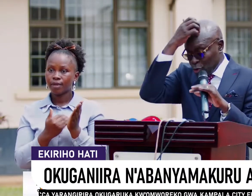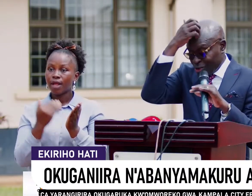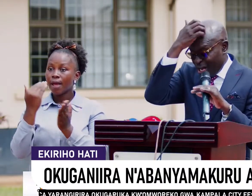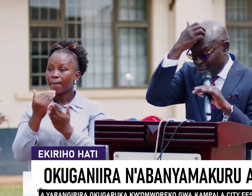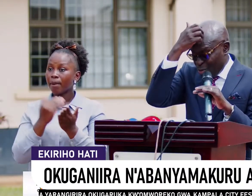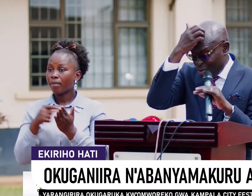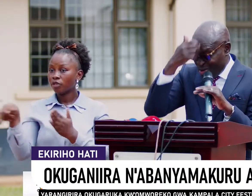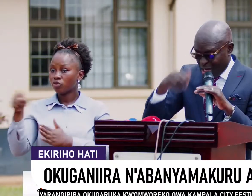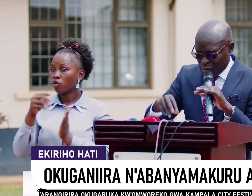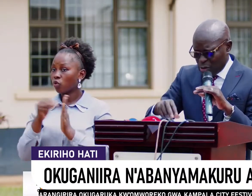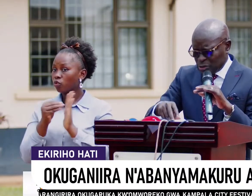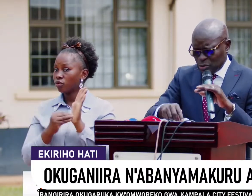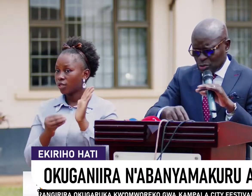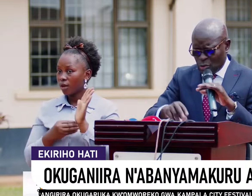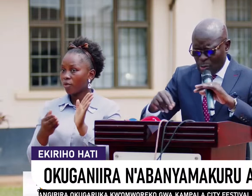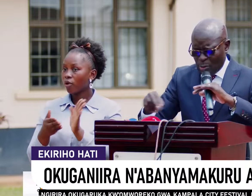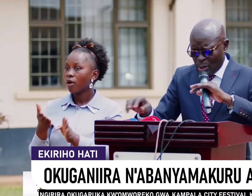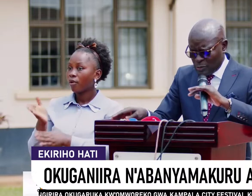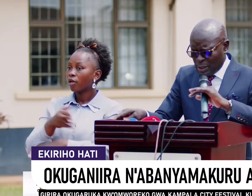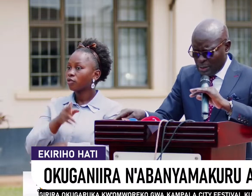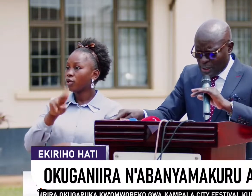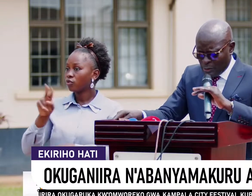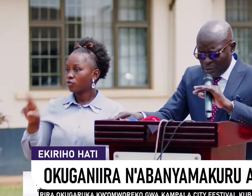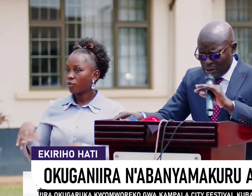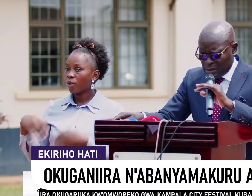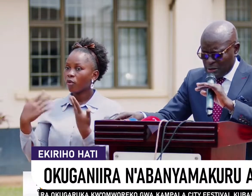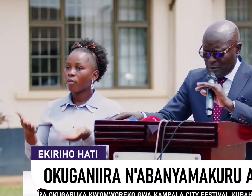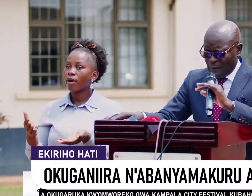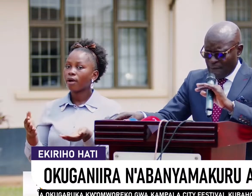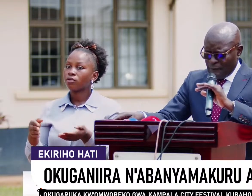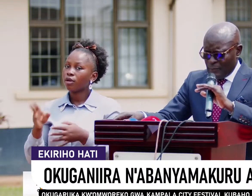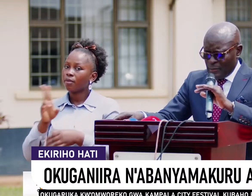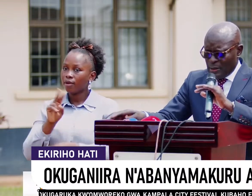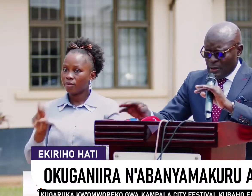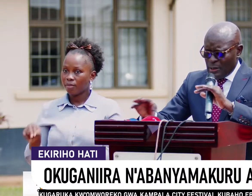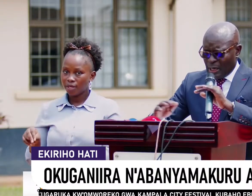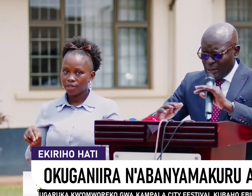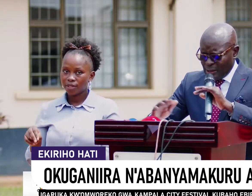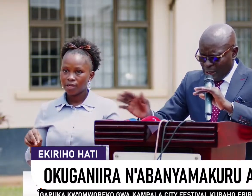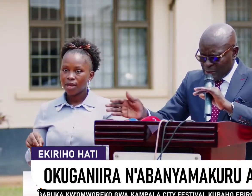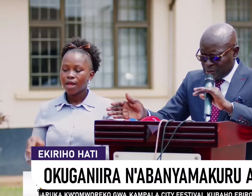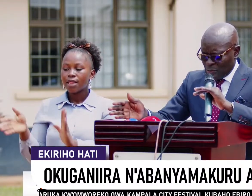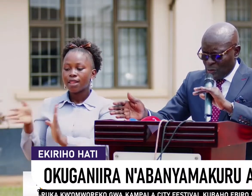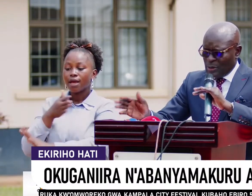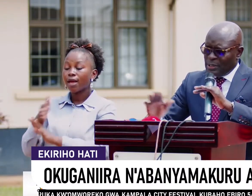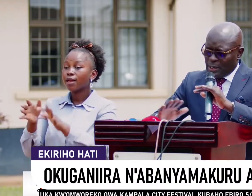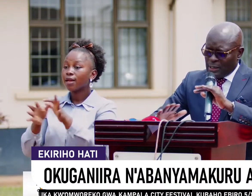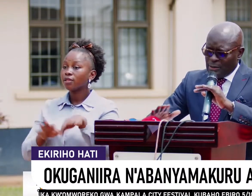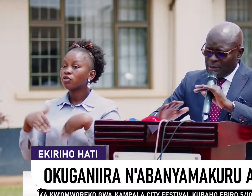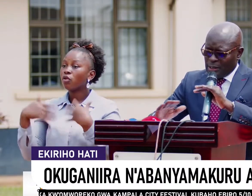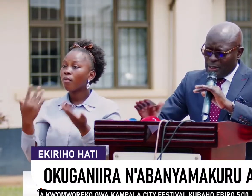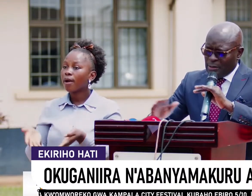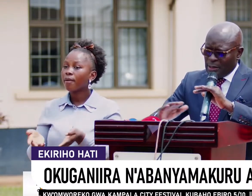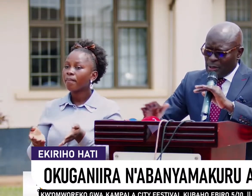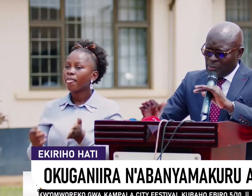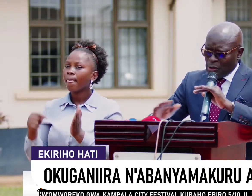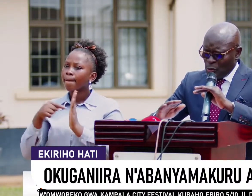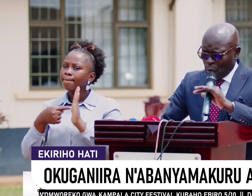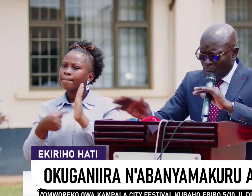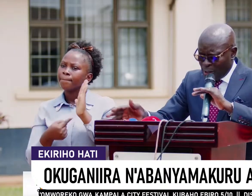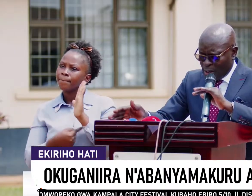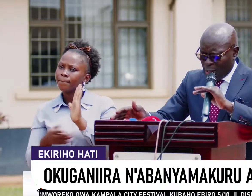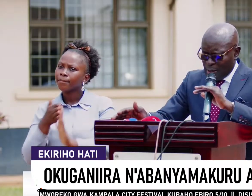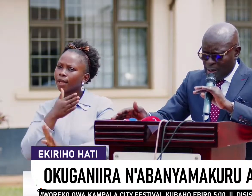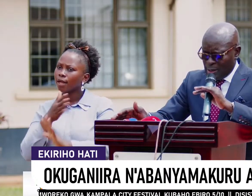ez'olina okujjuzaamu nga tonasunsulwamu nga tonabeera nominated na guidelines oba